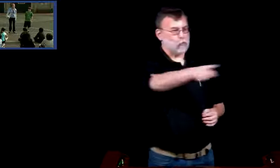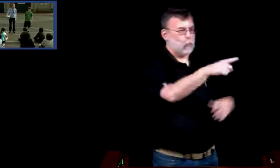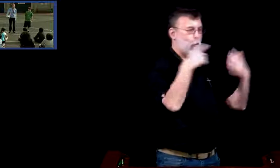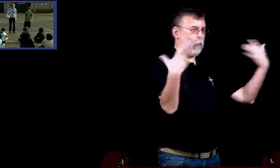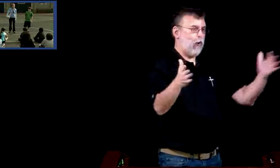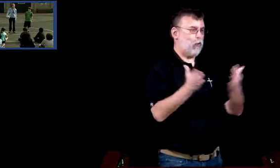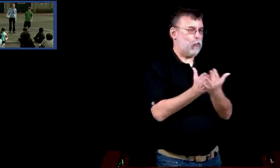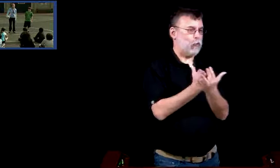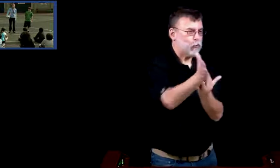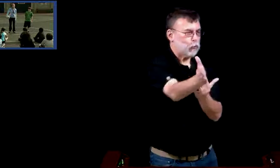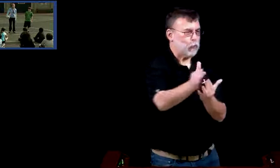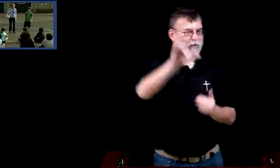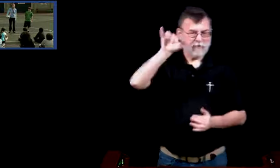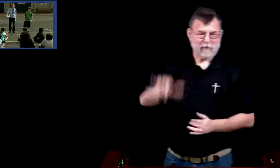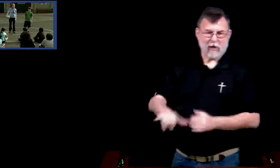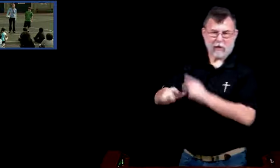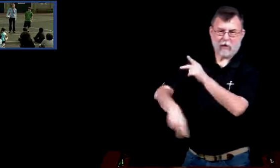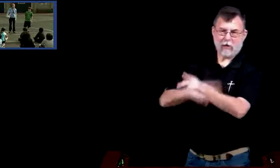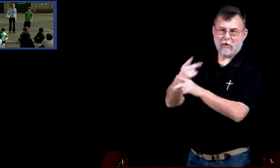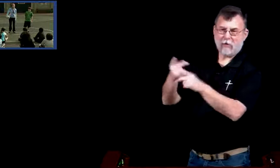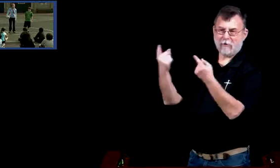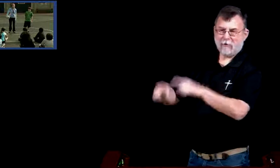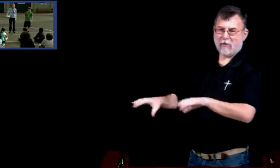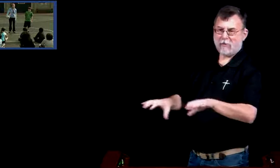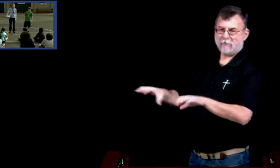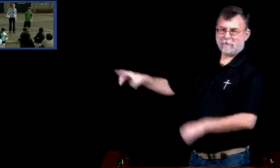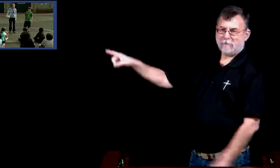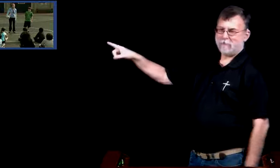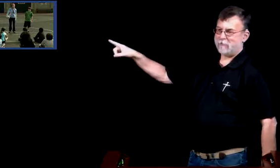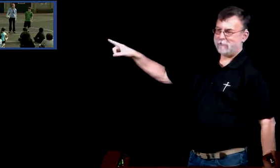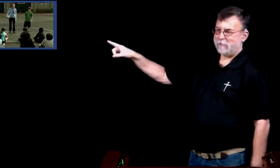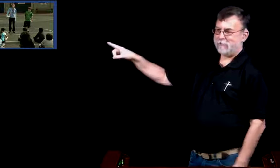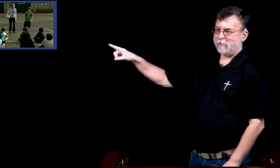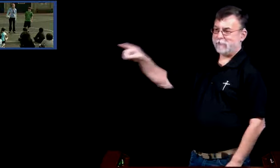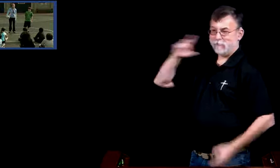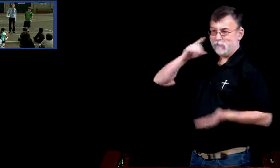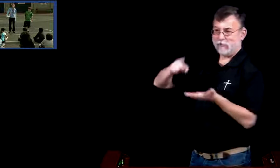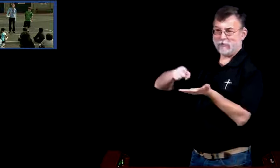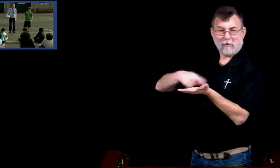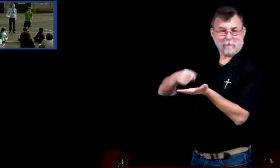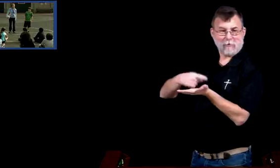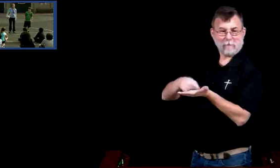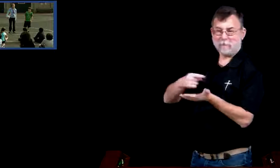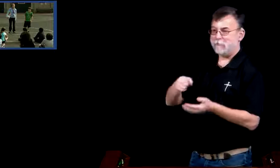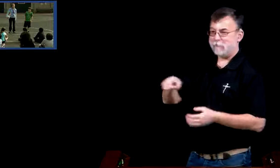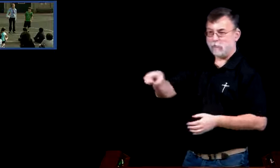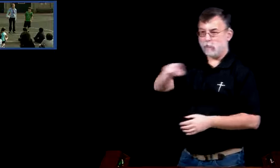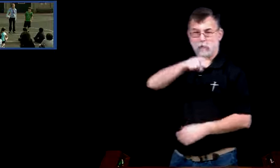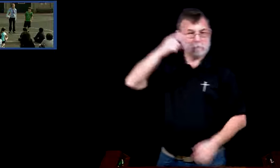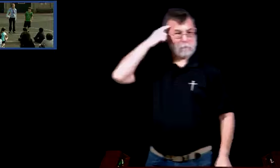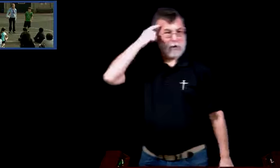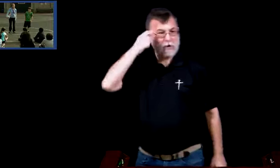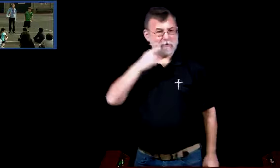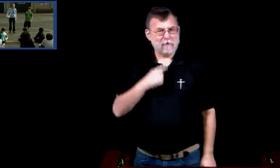All right, a lot of you have probably experienced this particular situation in school or games where you have to pick,